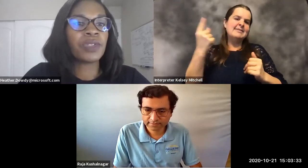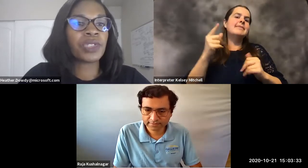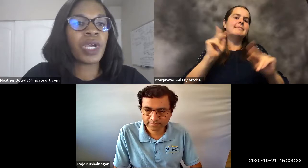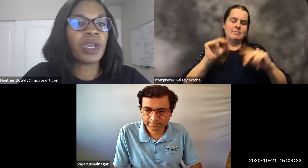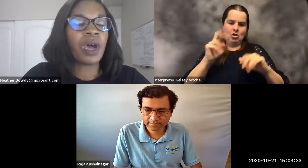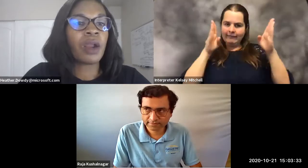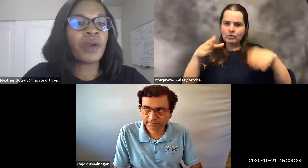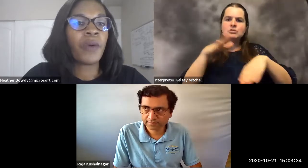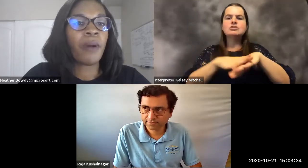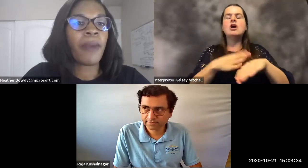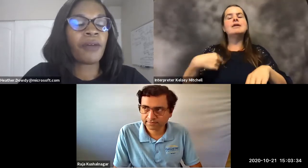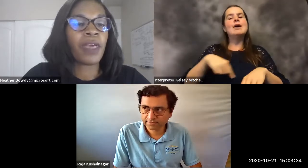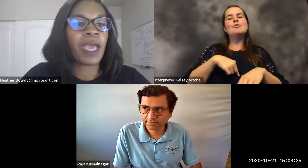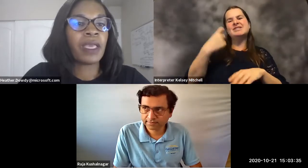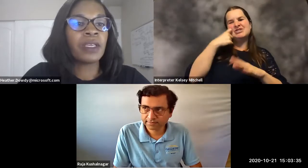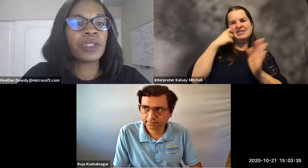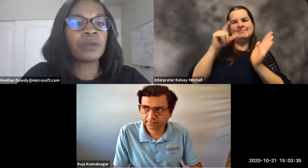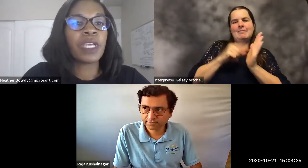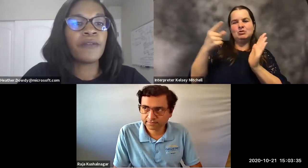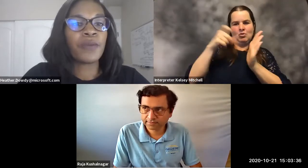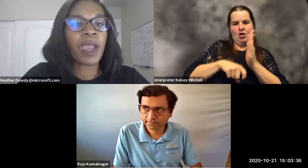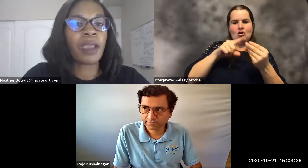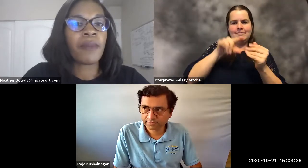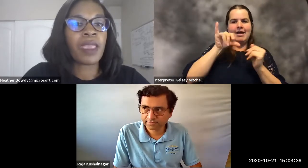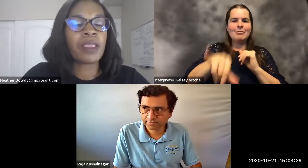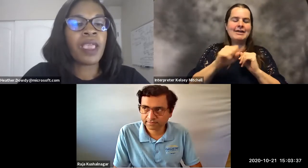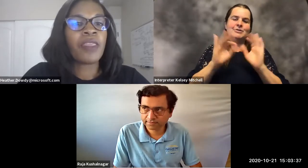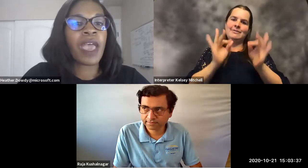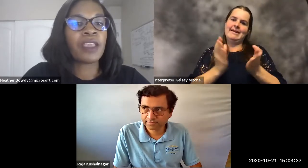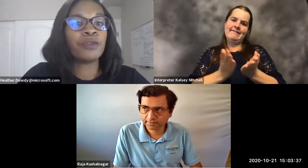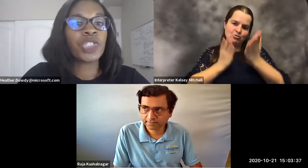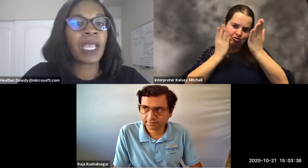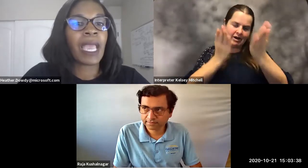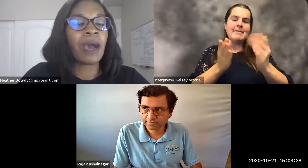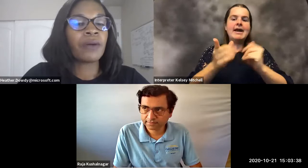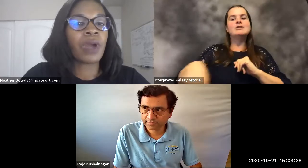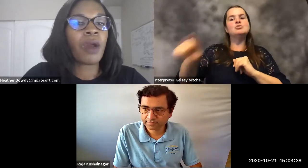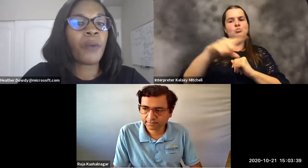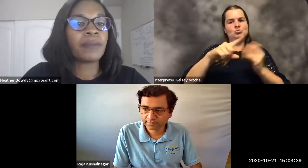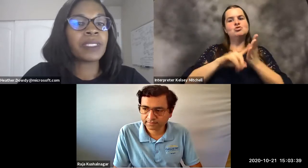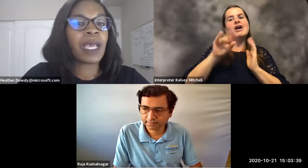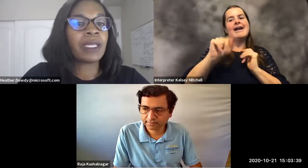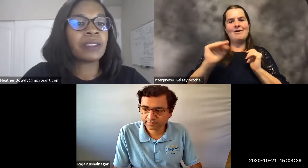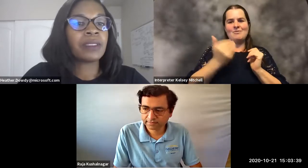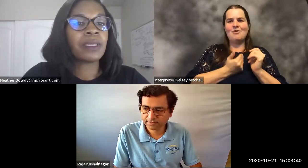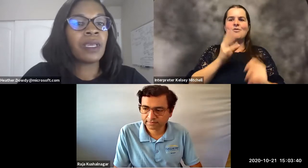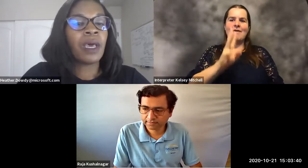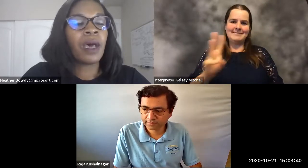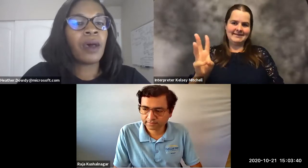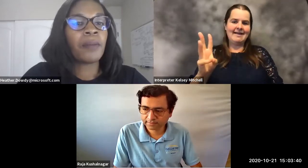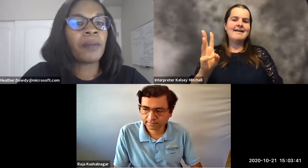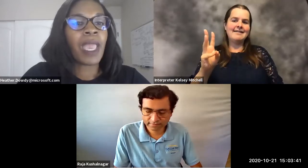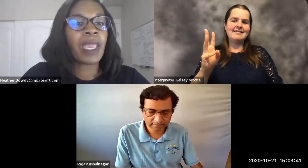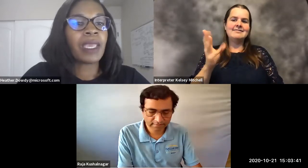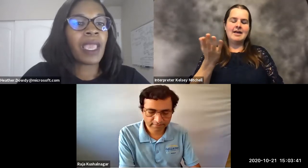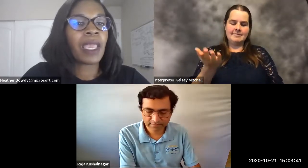just published an article about that. So definitely recommend that you check out our website,